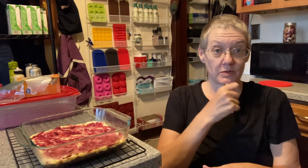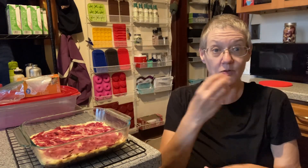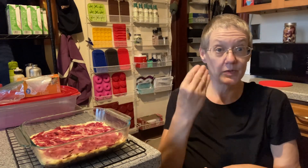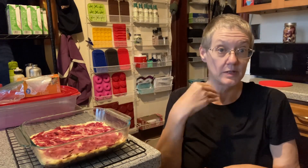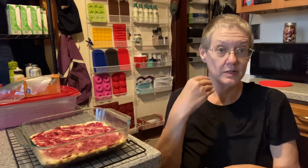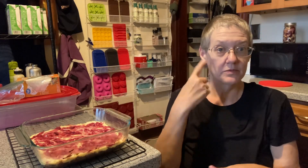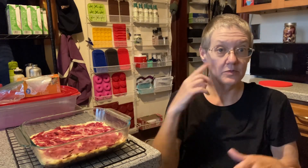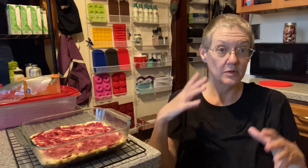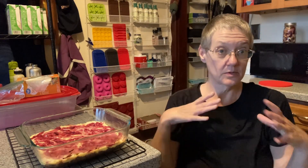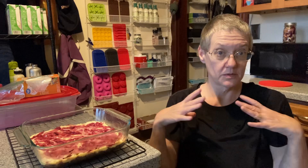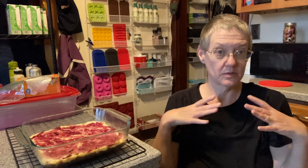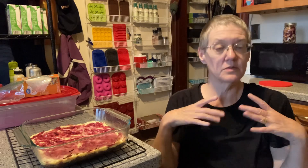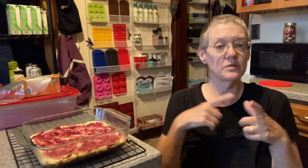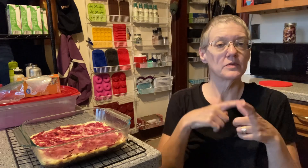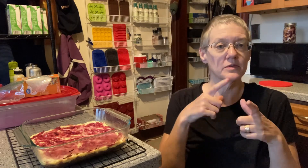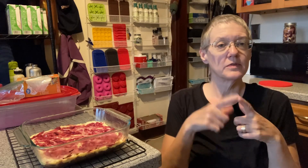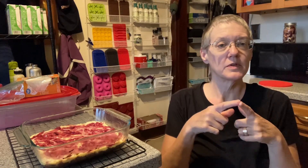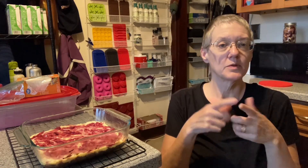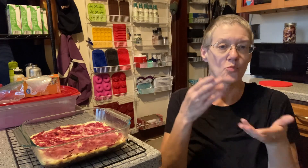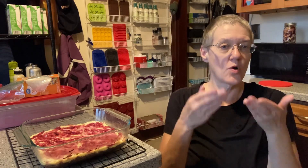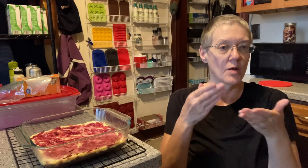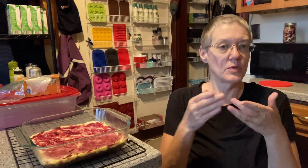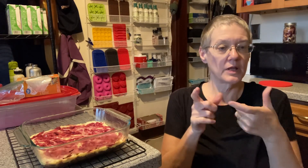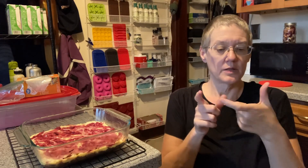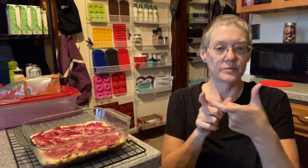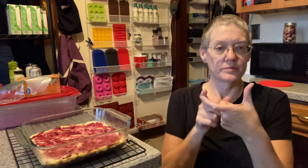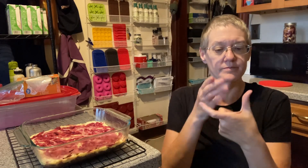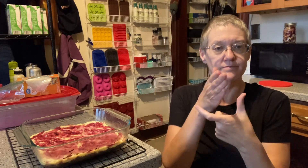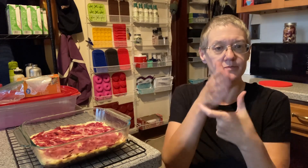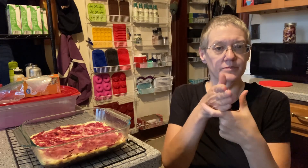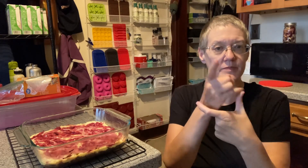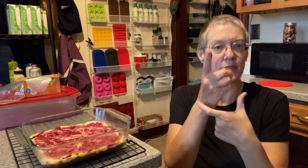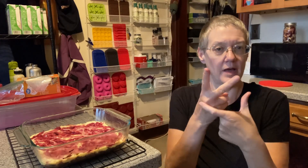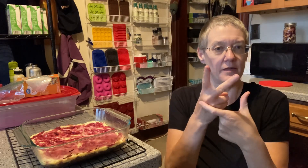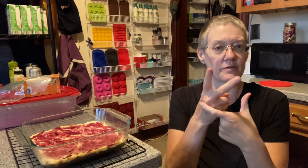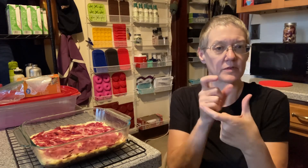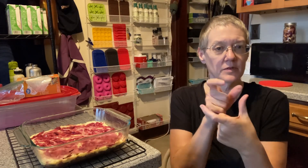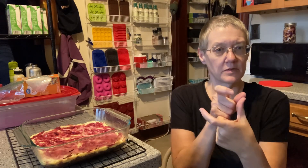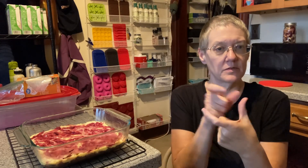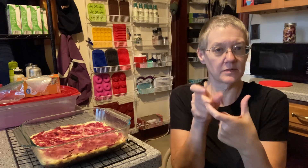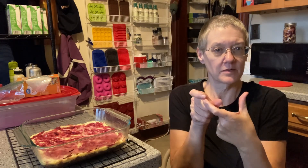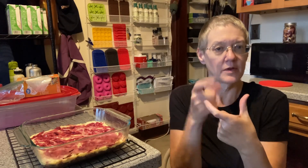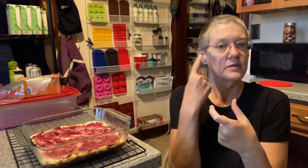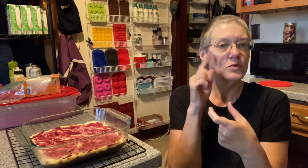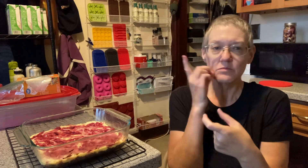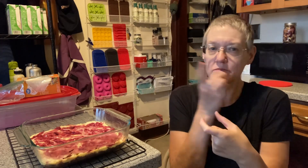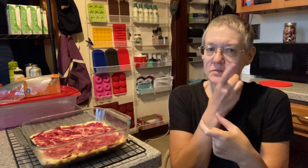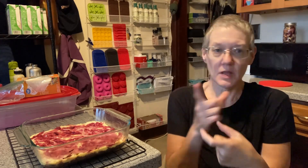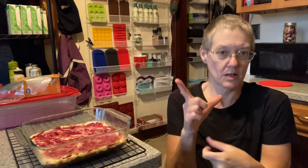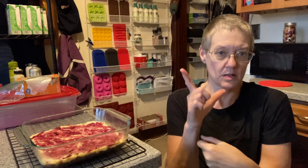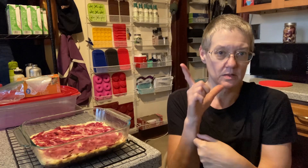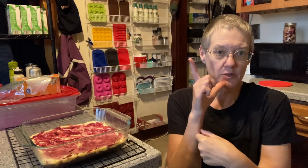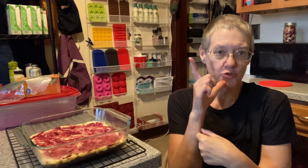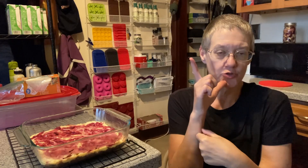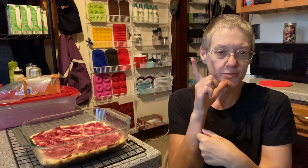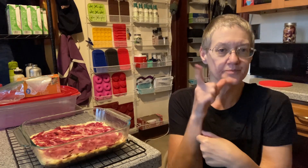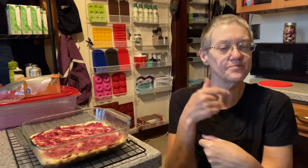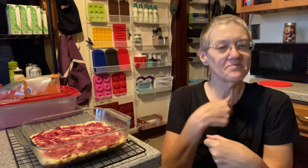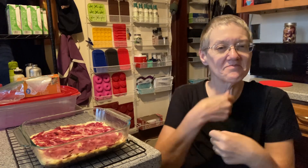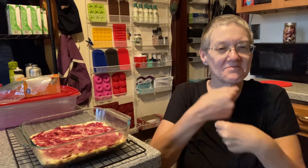Now, if Dale and I don't eat all these during the holidays, then I'll probably cut those in half and have little bite size for his